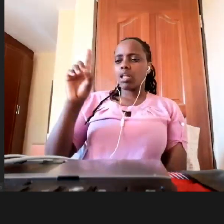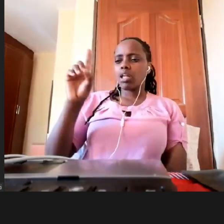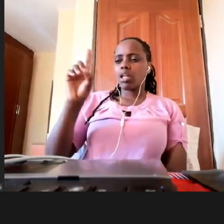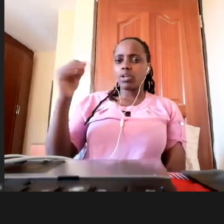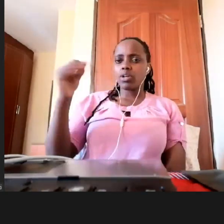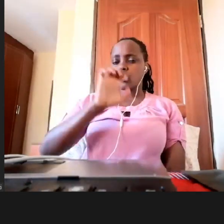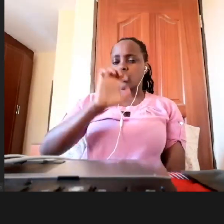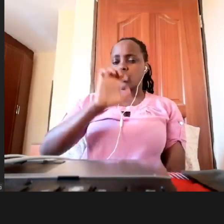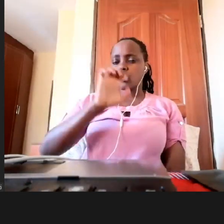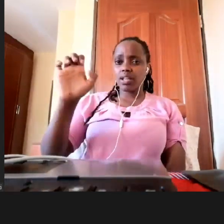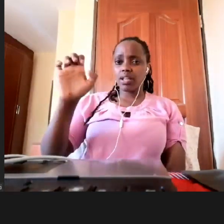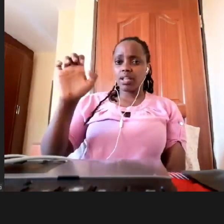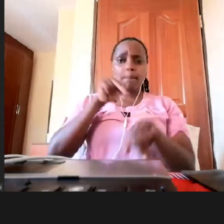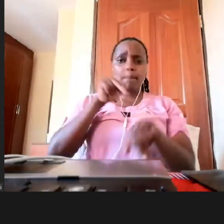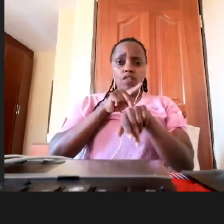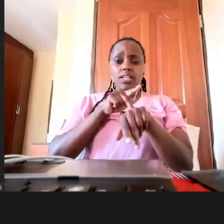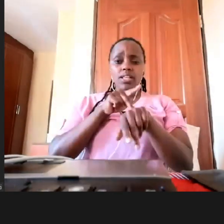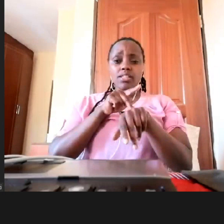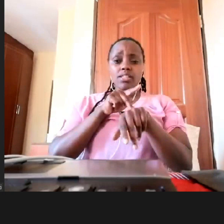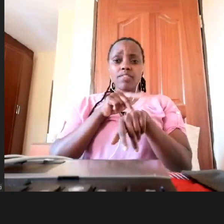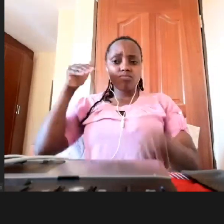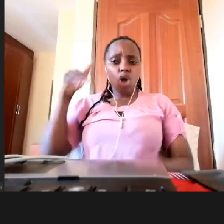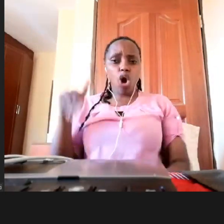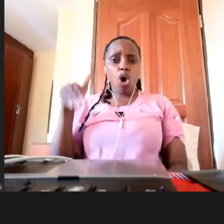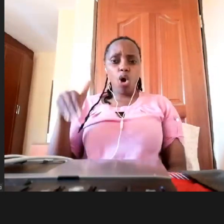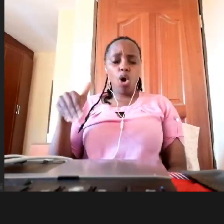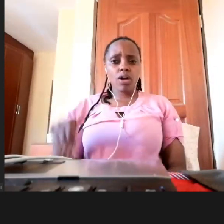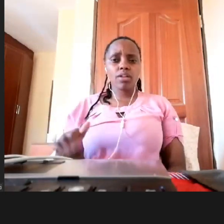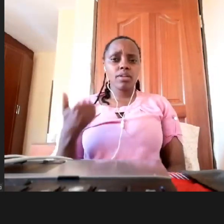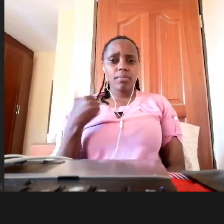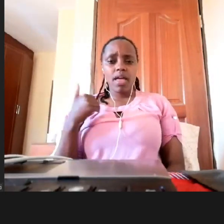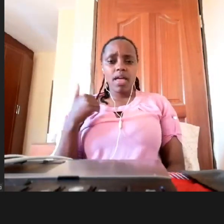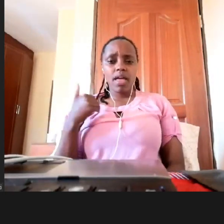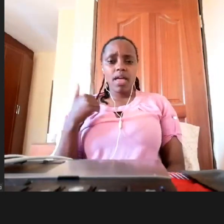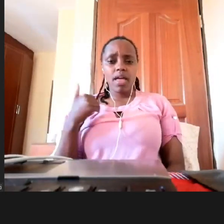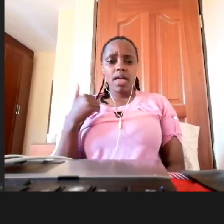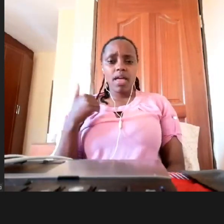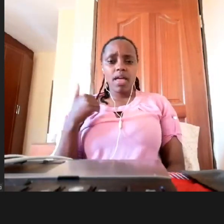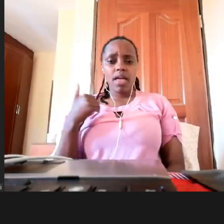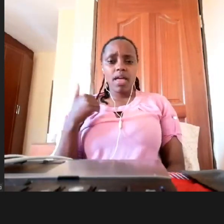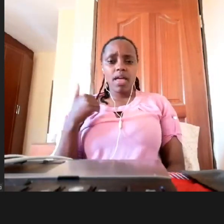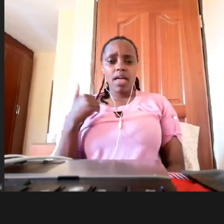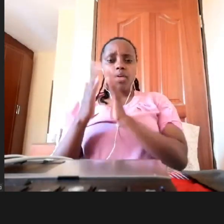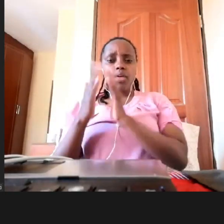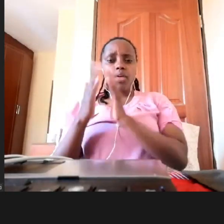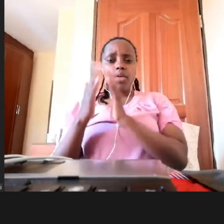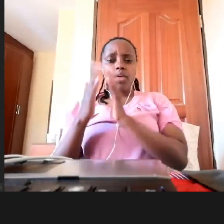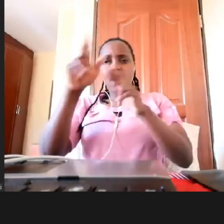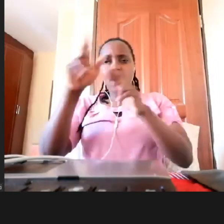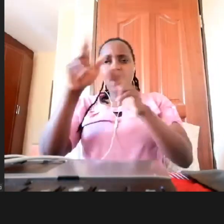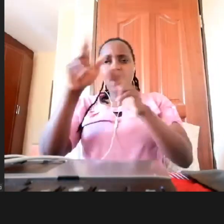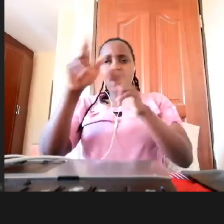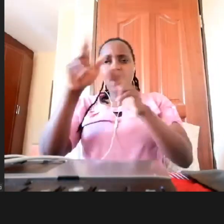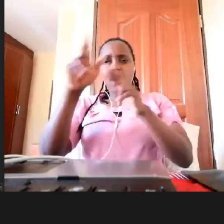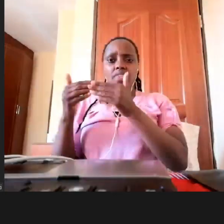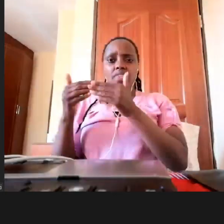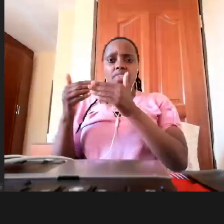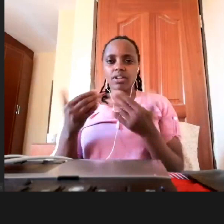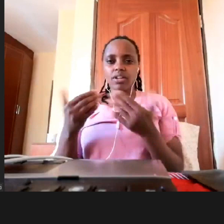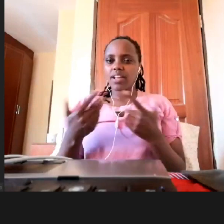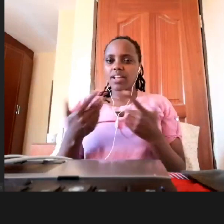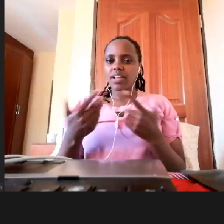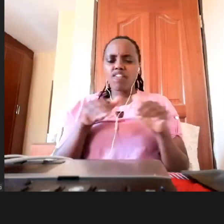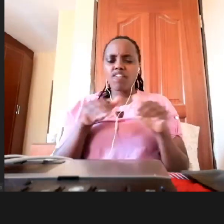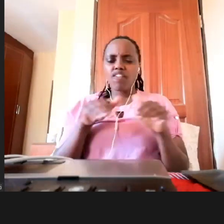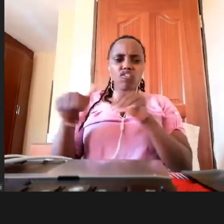and early in the morning, I heard the guards, because my room was close to the gate, chasing dogs. So I thought